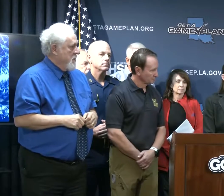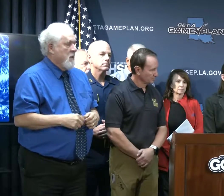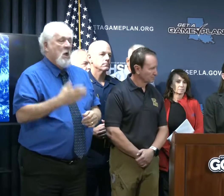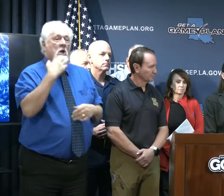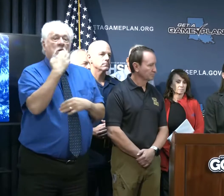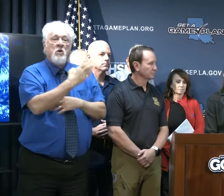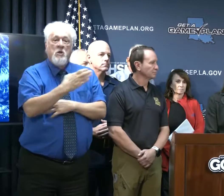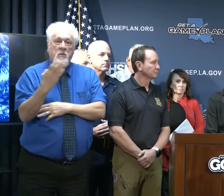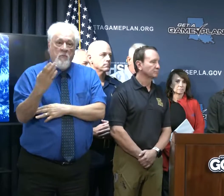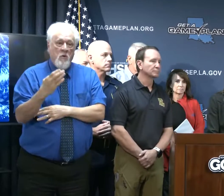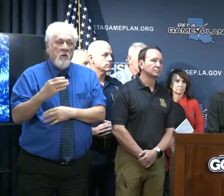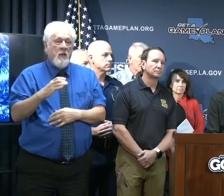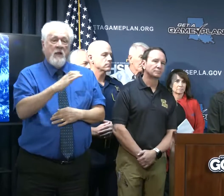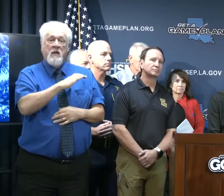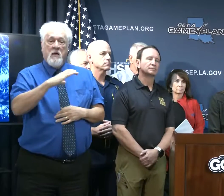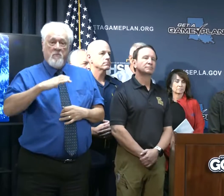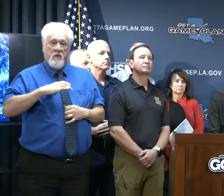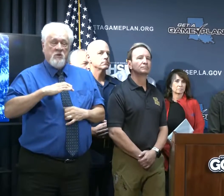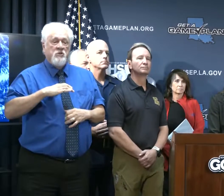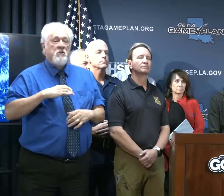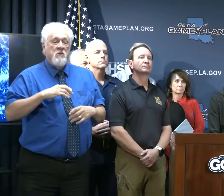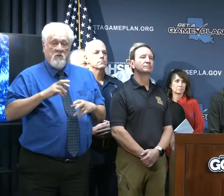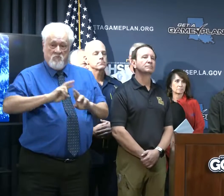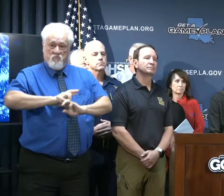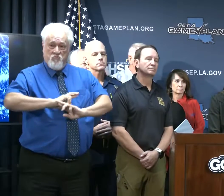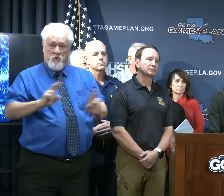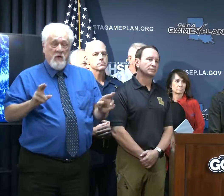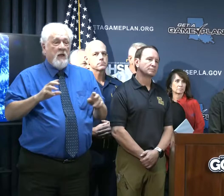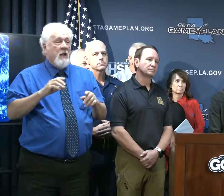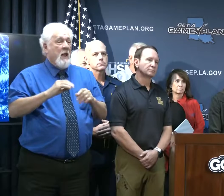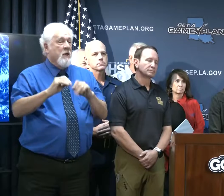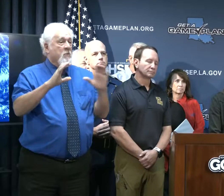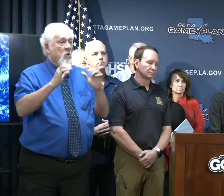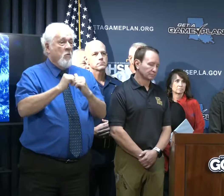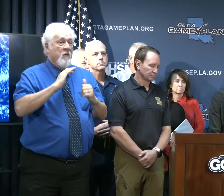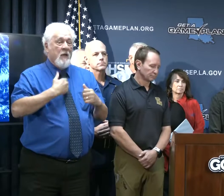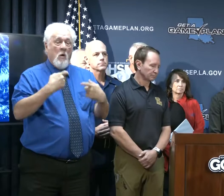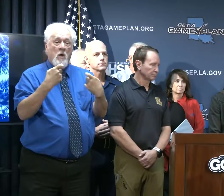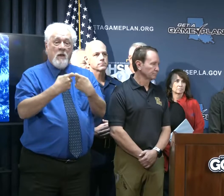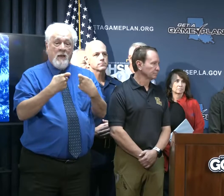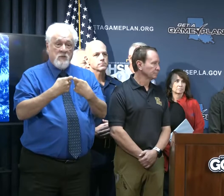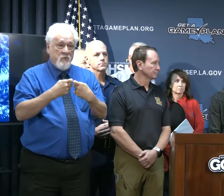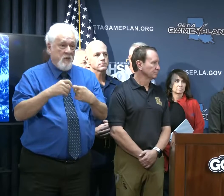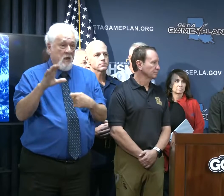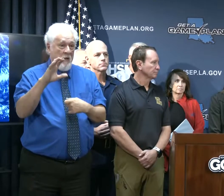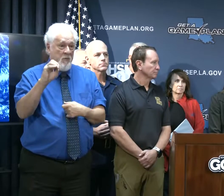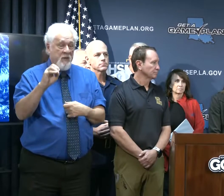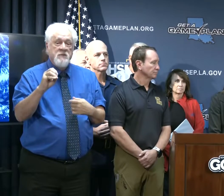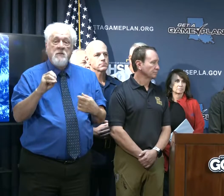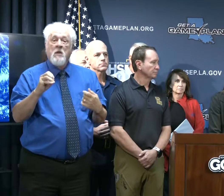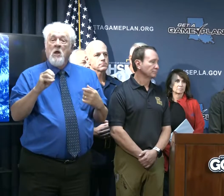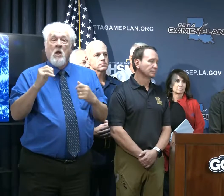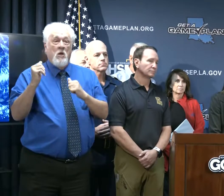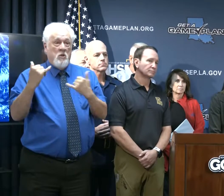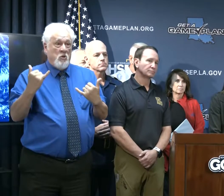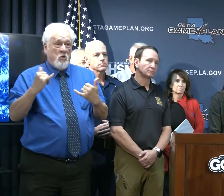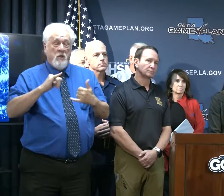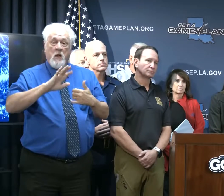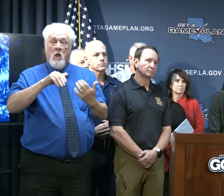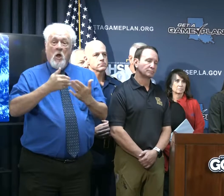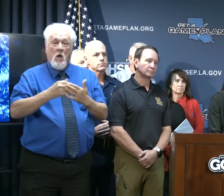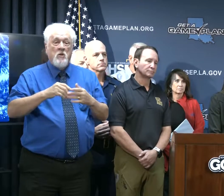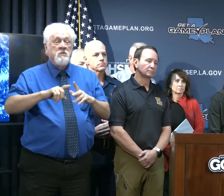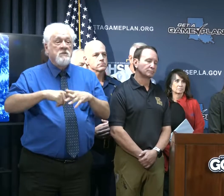Good morning. The Commission is mobilizing and in communications with our electric utilities. They are currently all activating their emergency